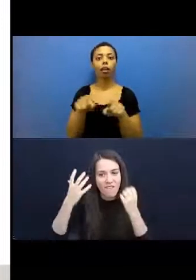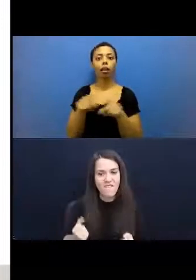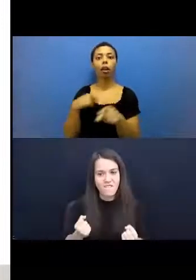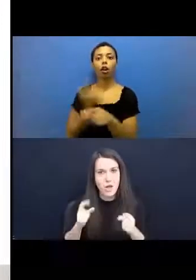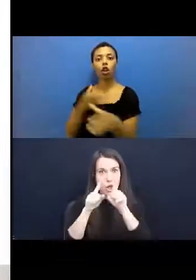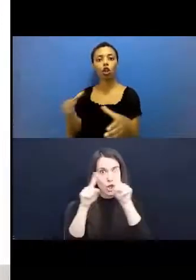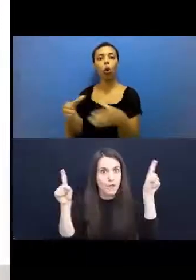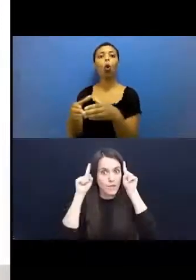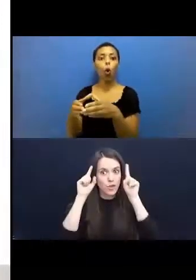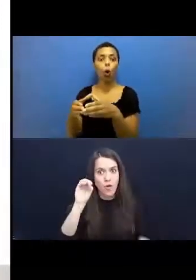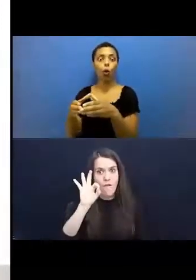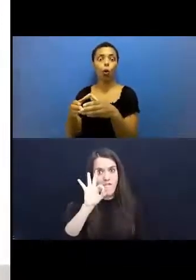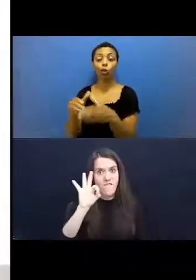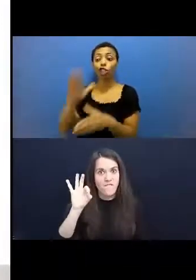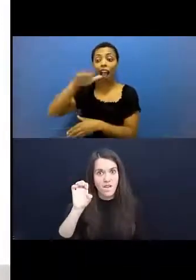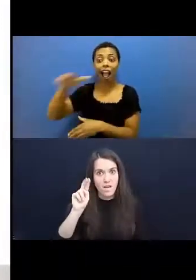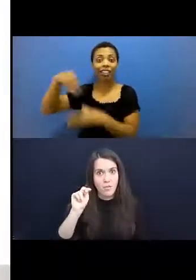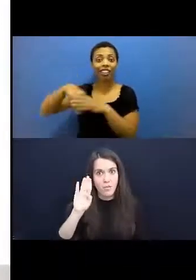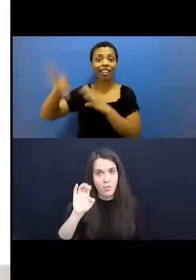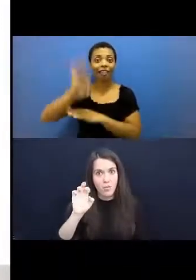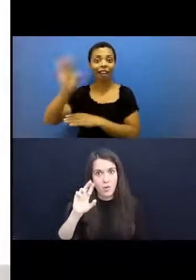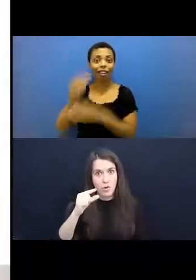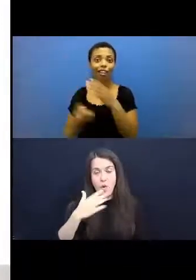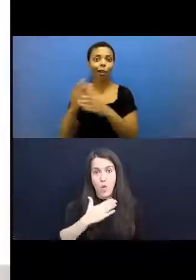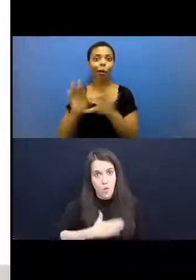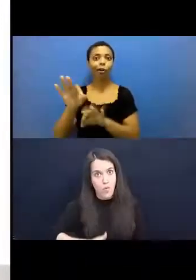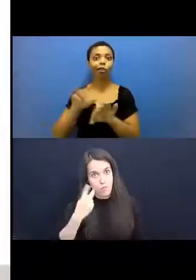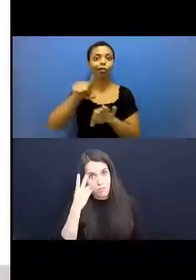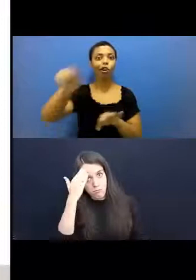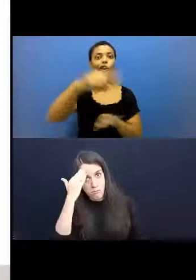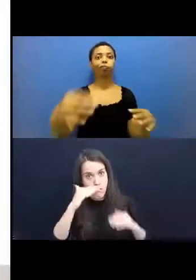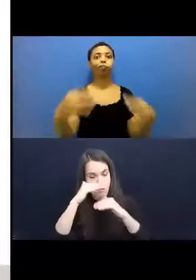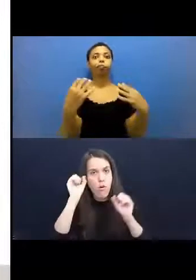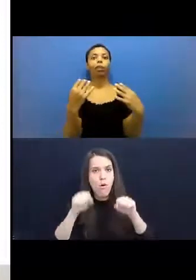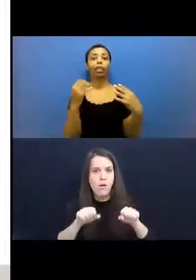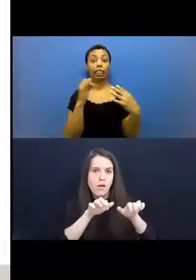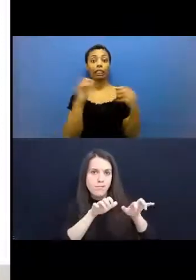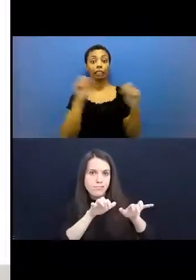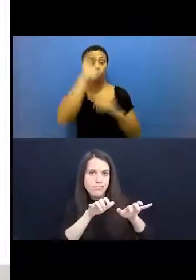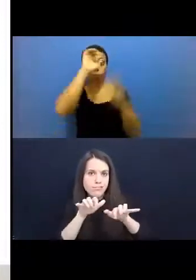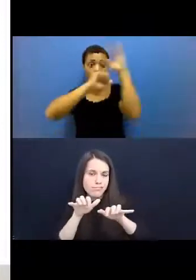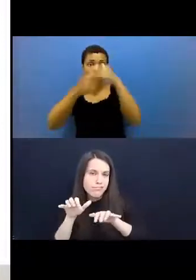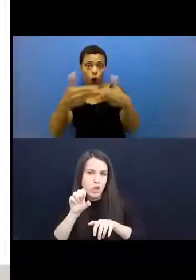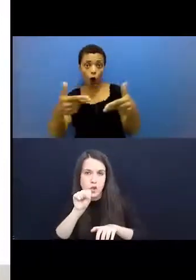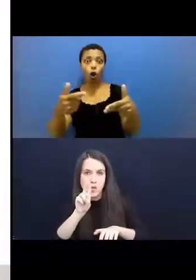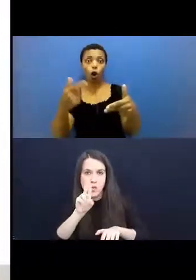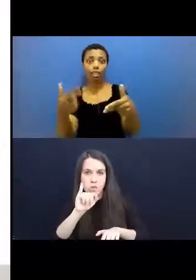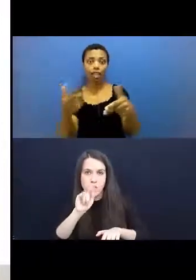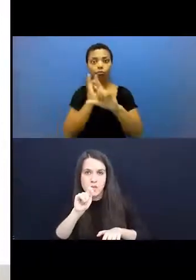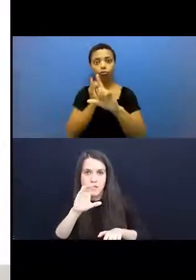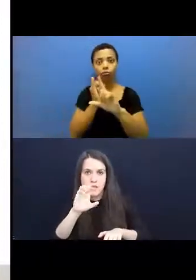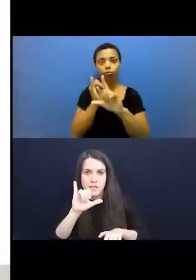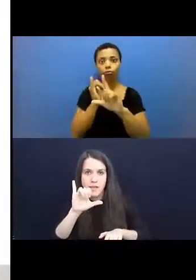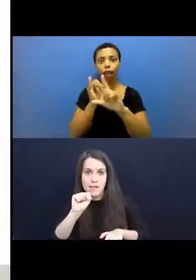are interested to know more about the project, you can search for the Suitcase Documentary on YouTube. I will